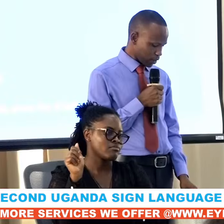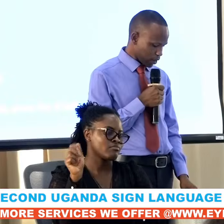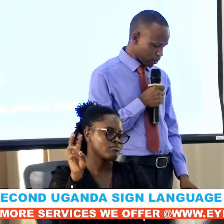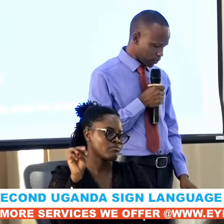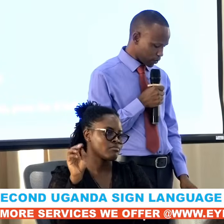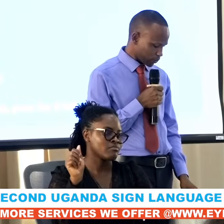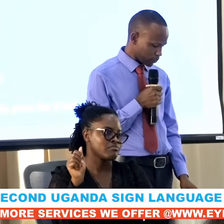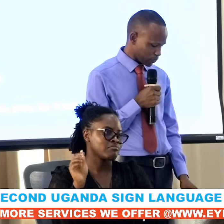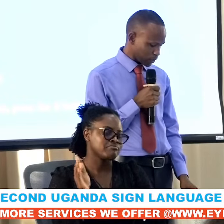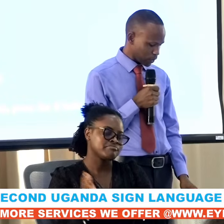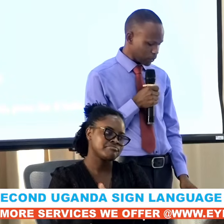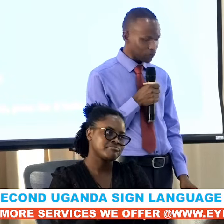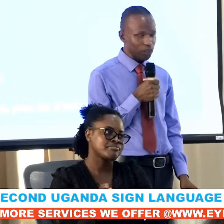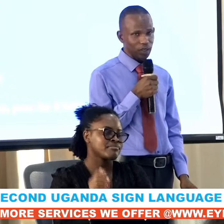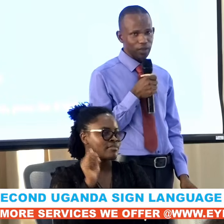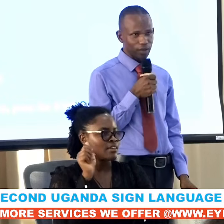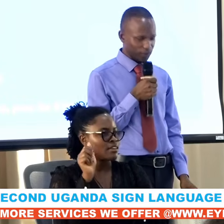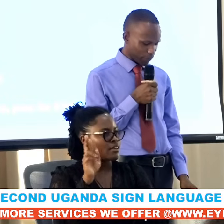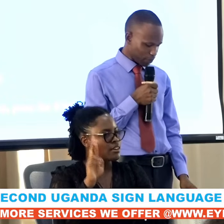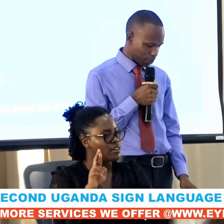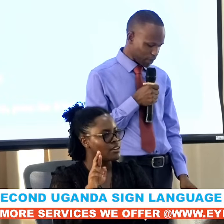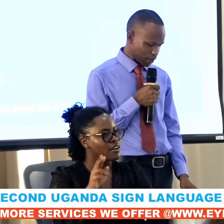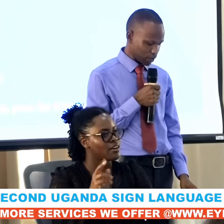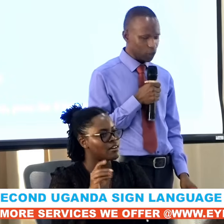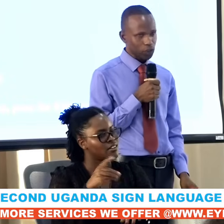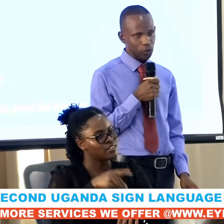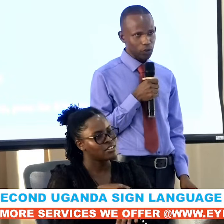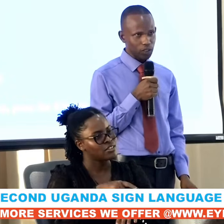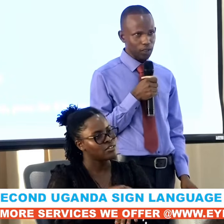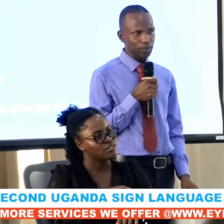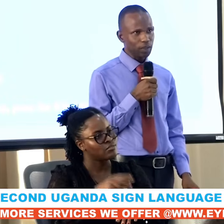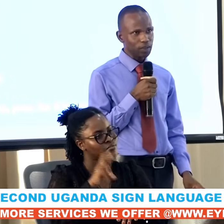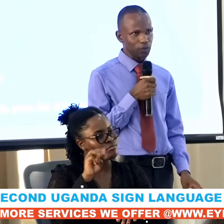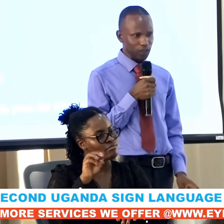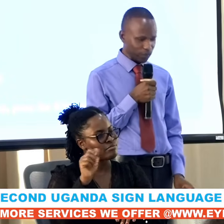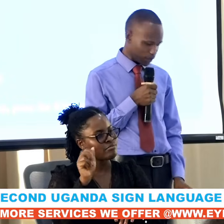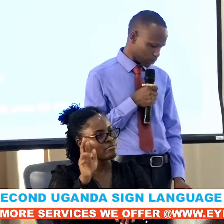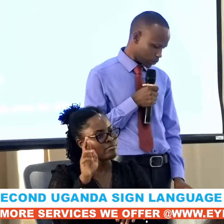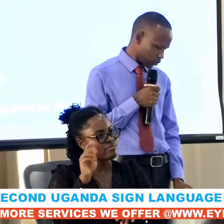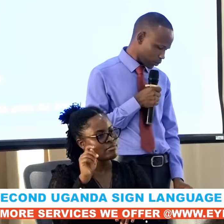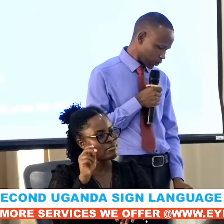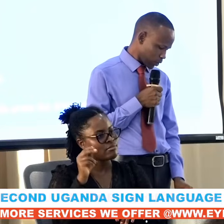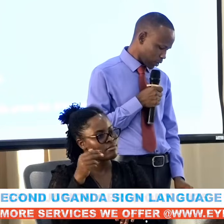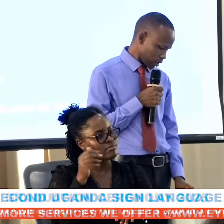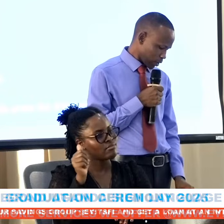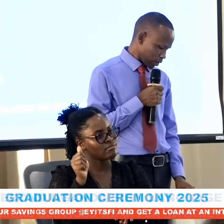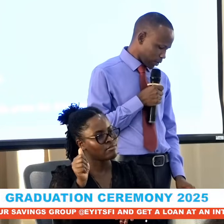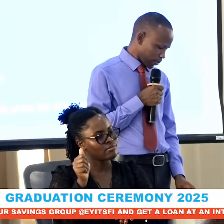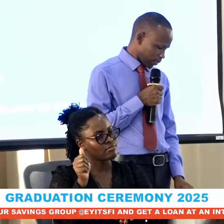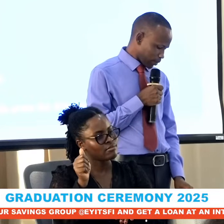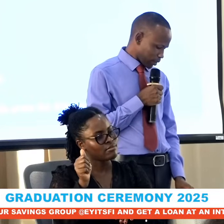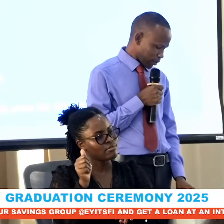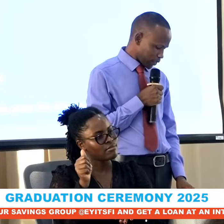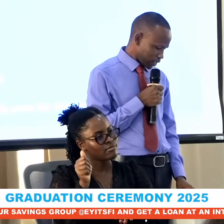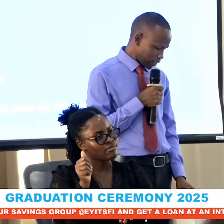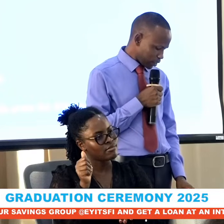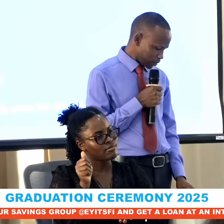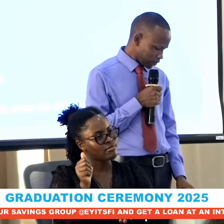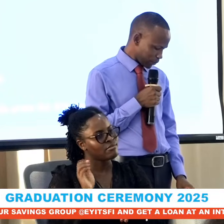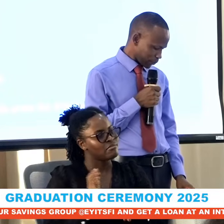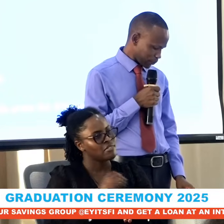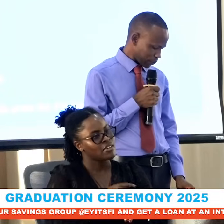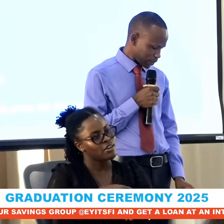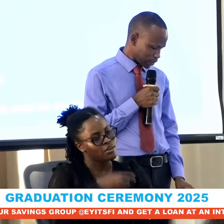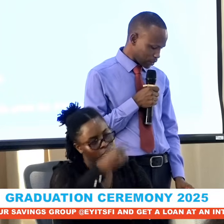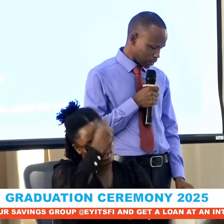the AR, Dr. Martha Choshava Twinamasko, our